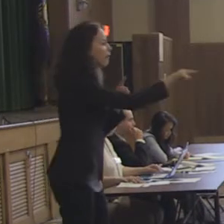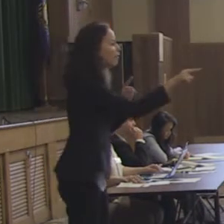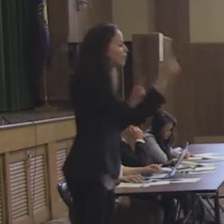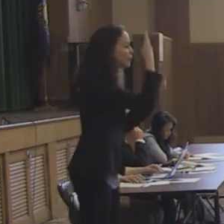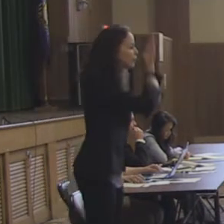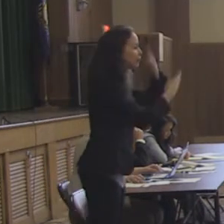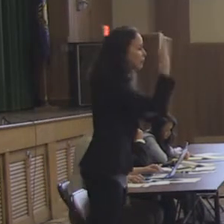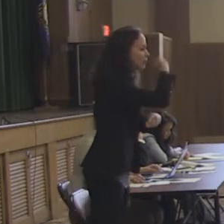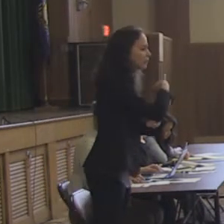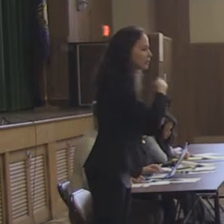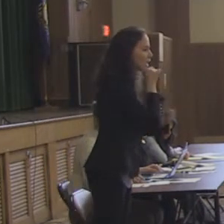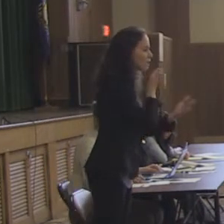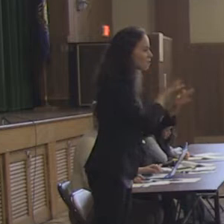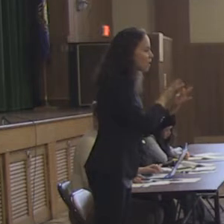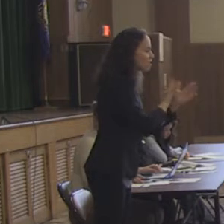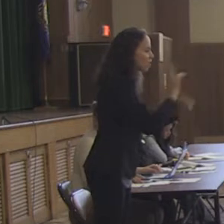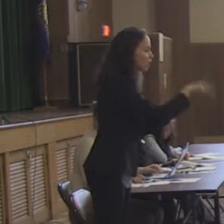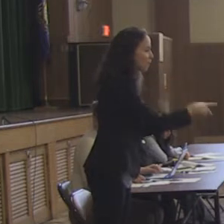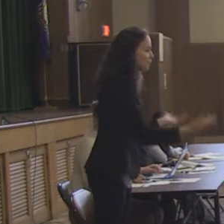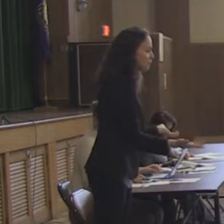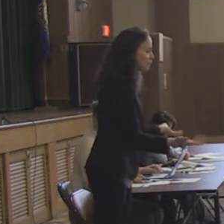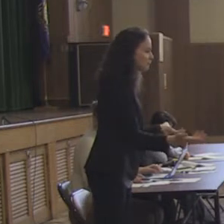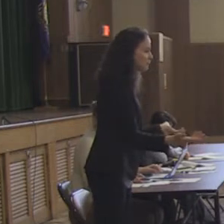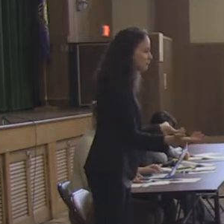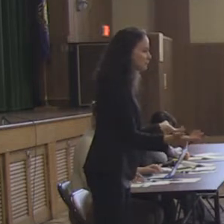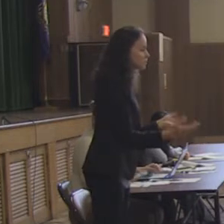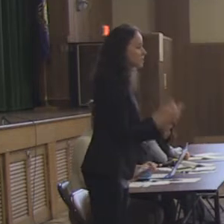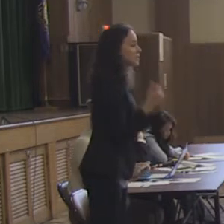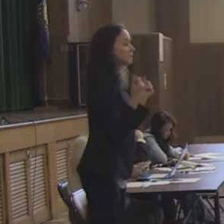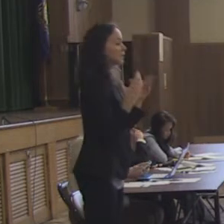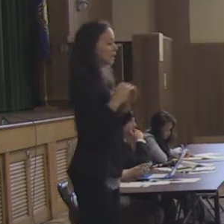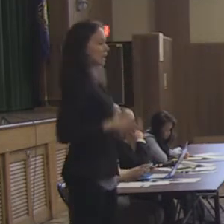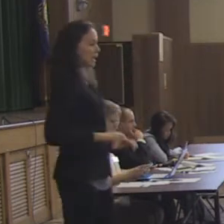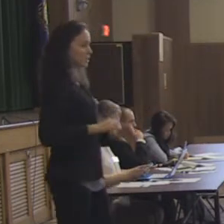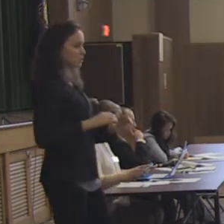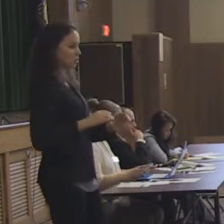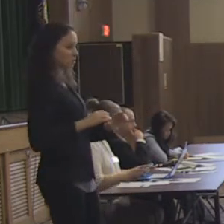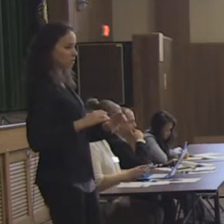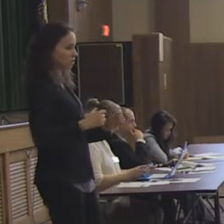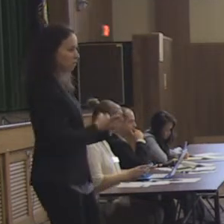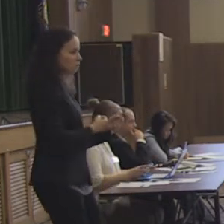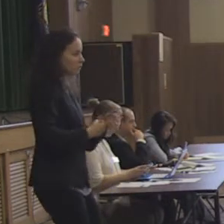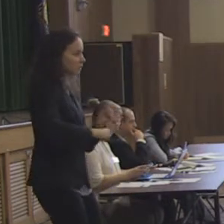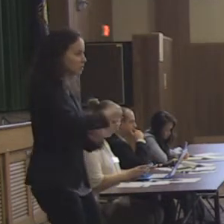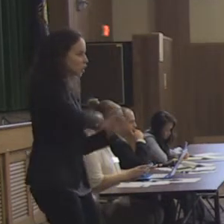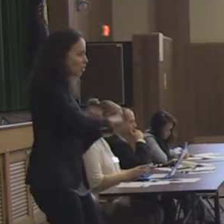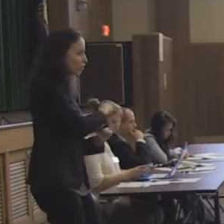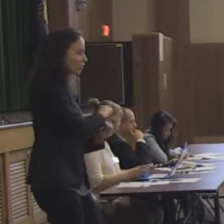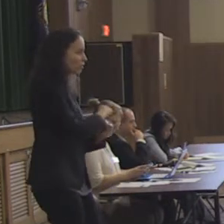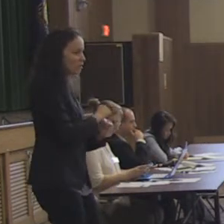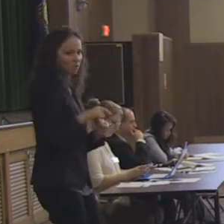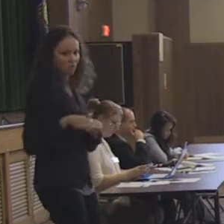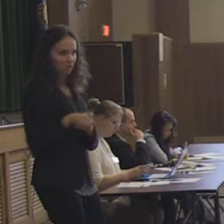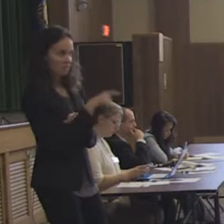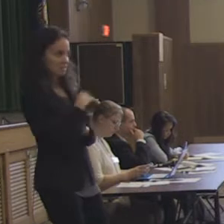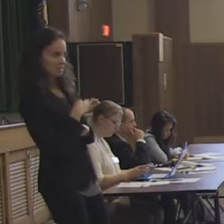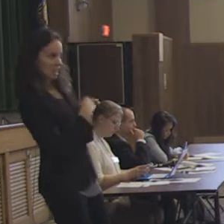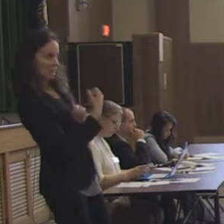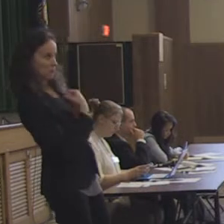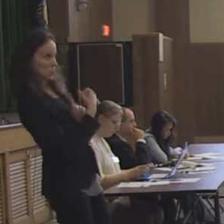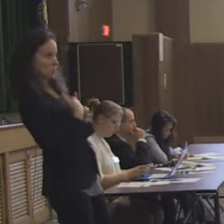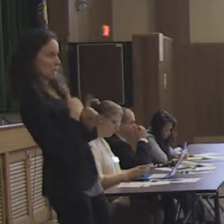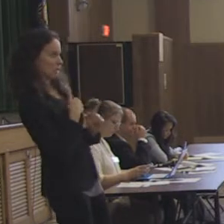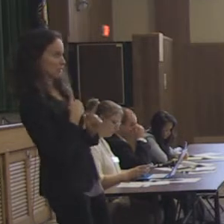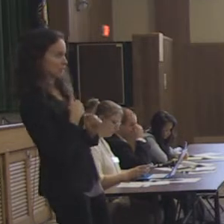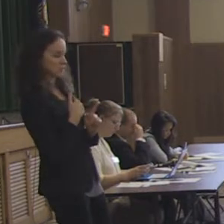At BHD, there were many people watching over the clients and watching each other to ensure these clients were not being abused. When there was an